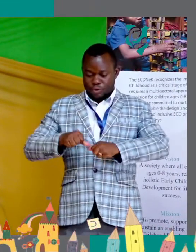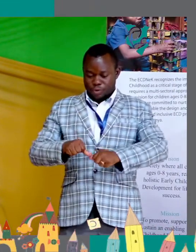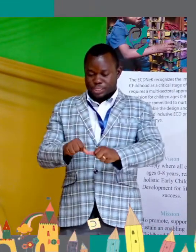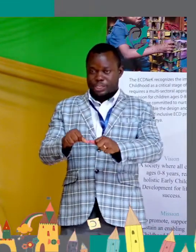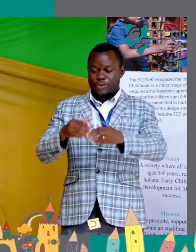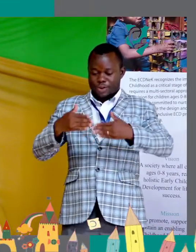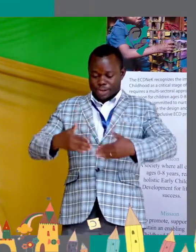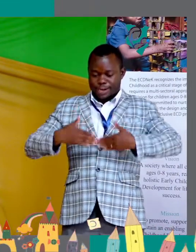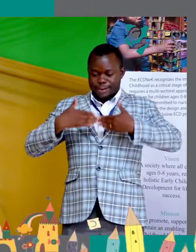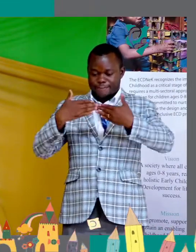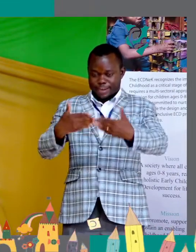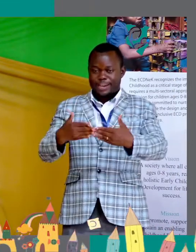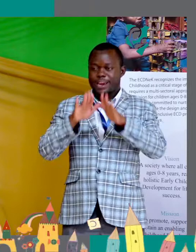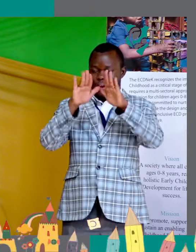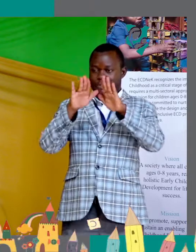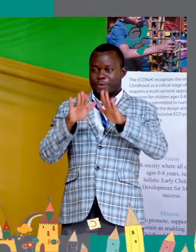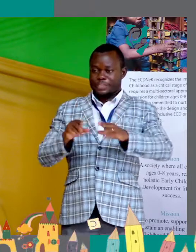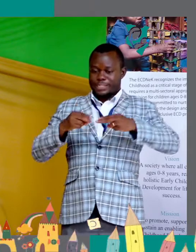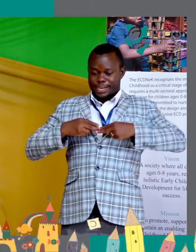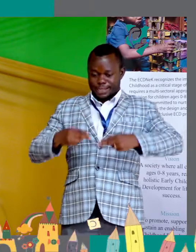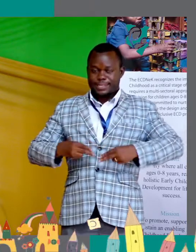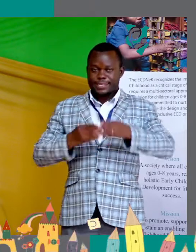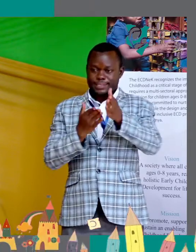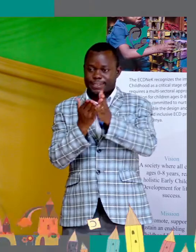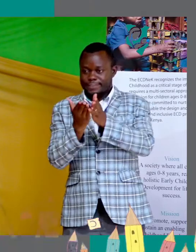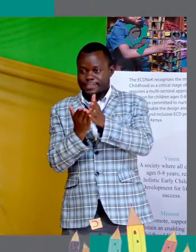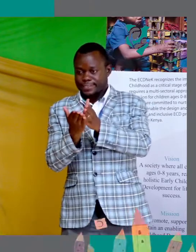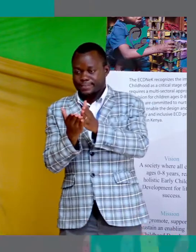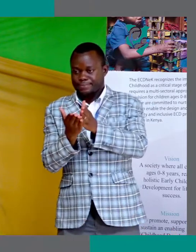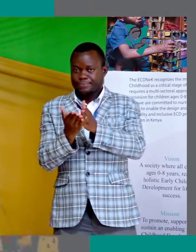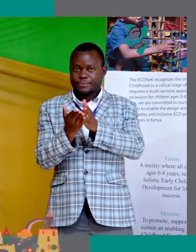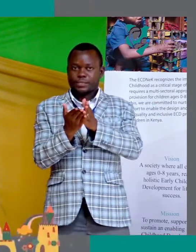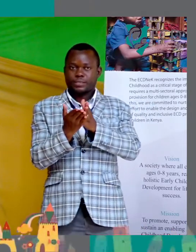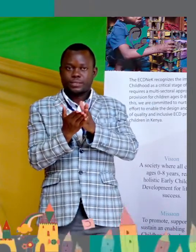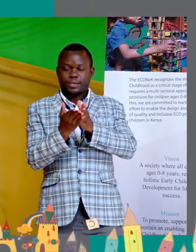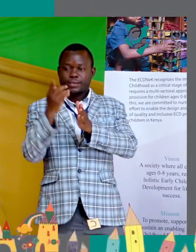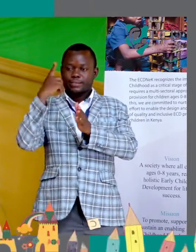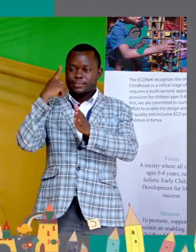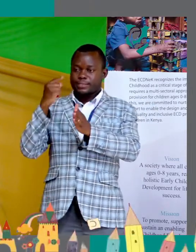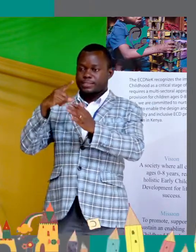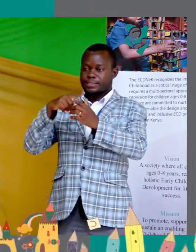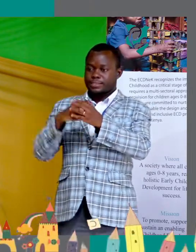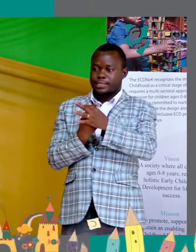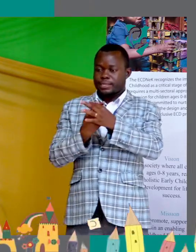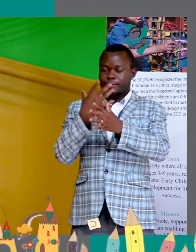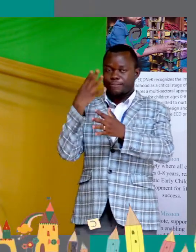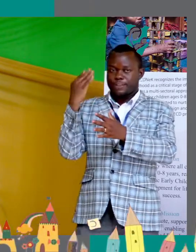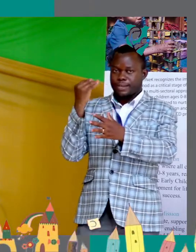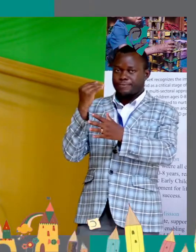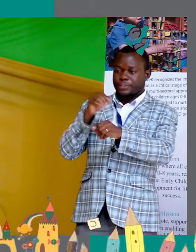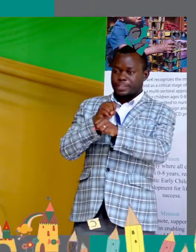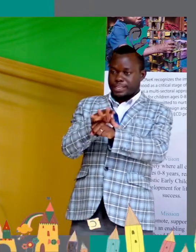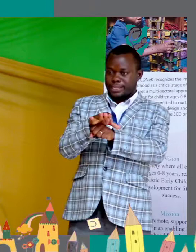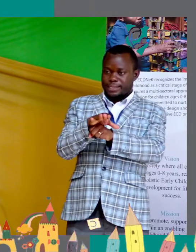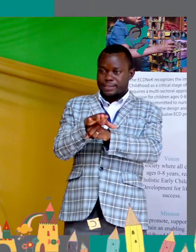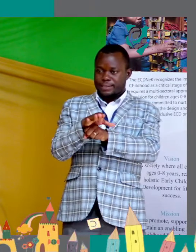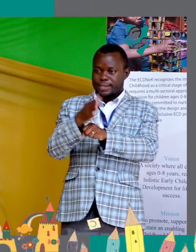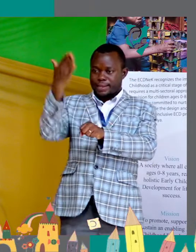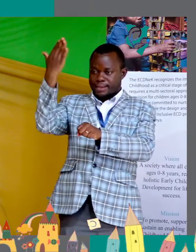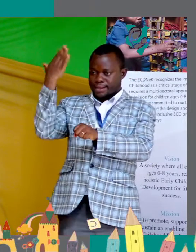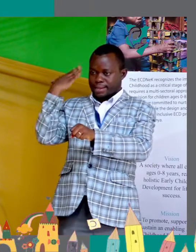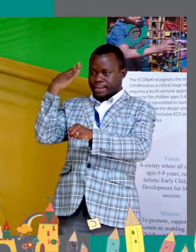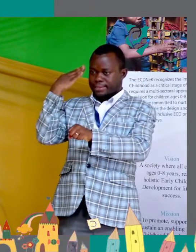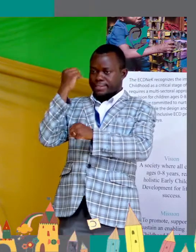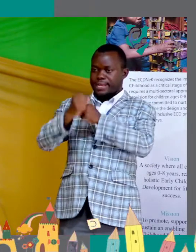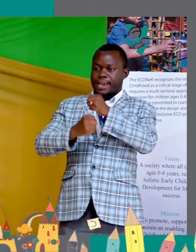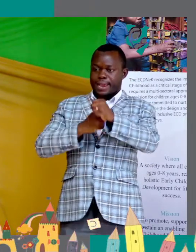the delivery of essential health services. Since the onset of COVID-19 pandemic, the health system